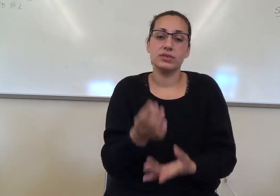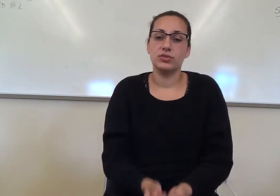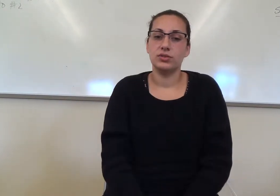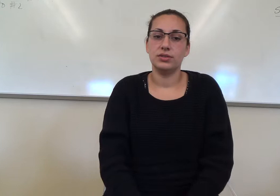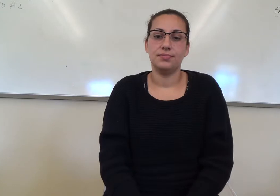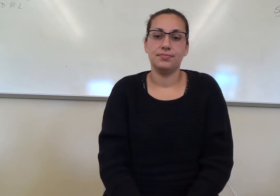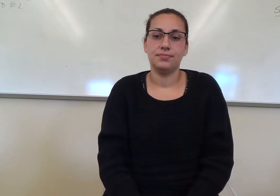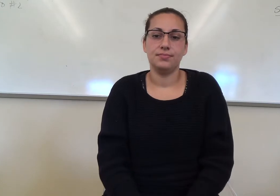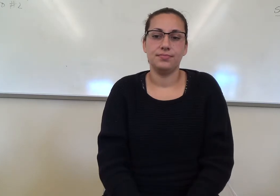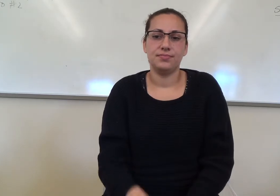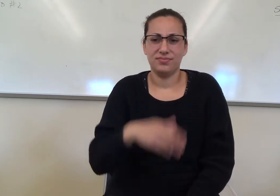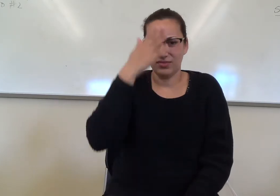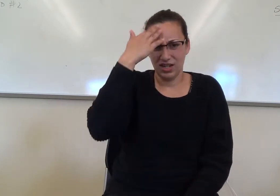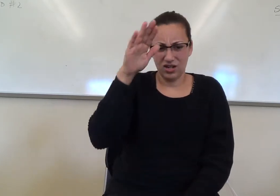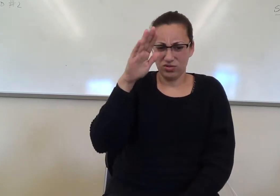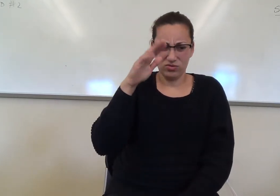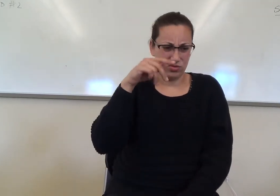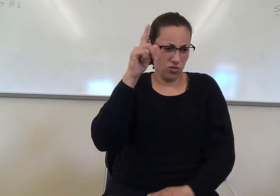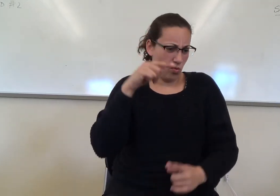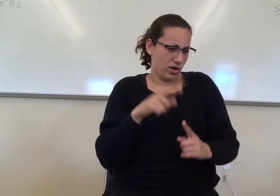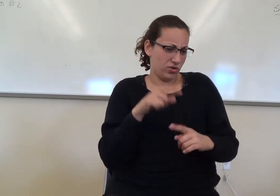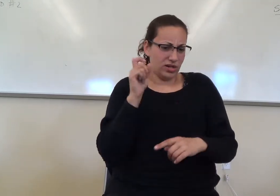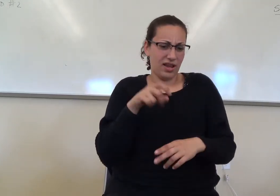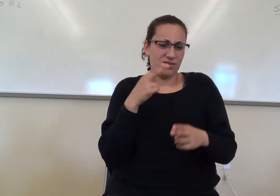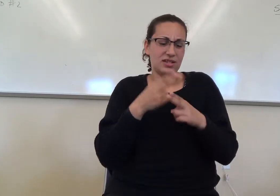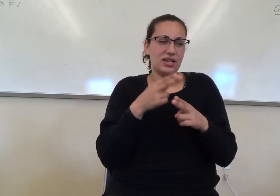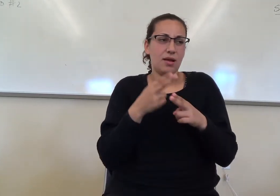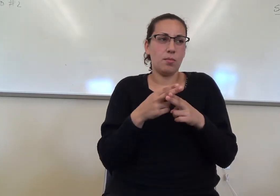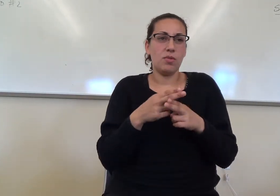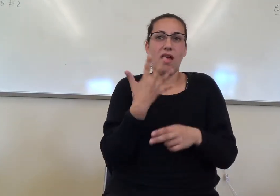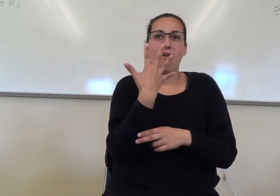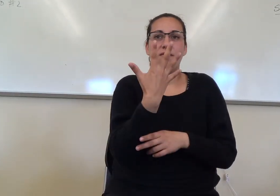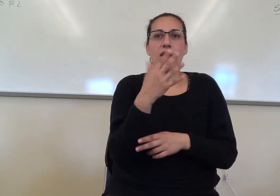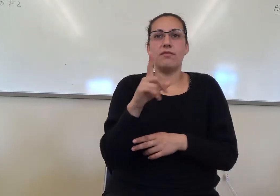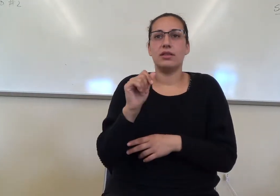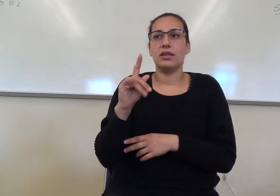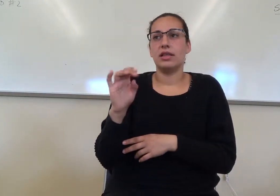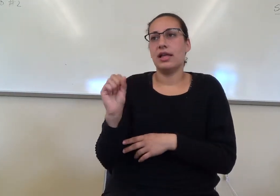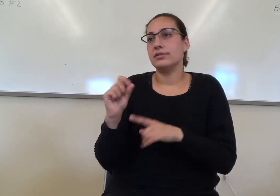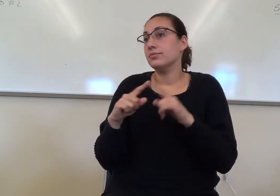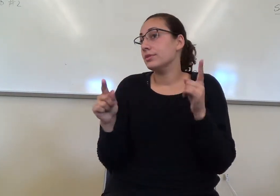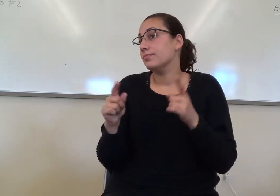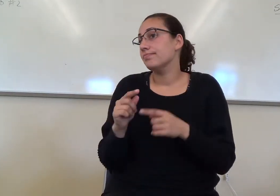have to name the 5 Great Lakes. But that's an example of